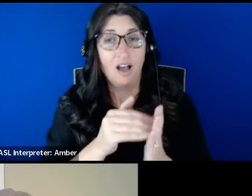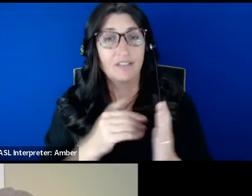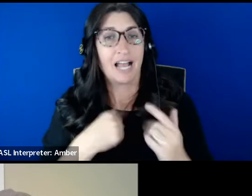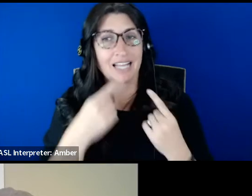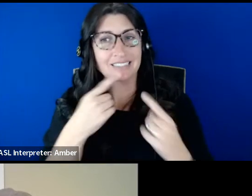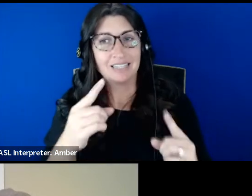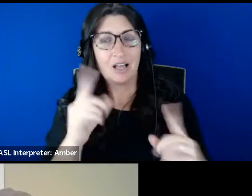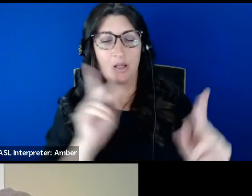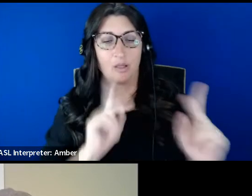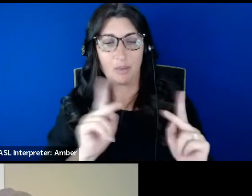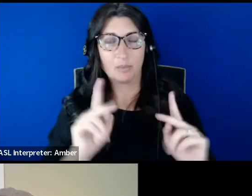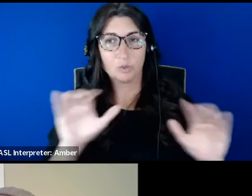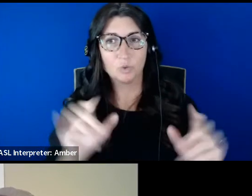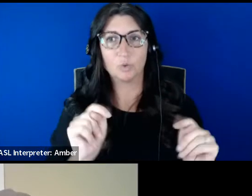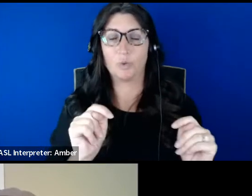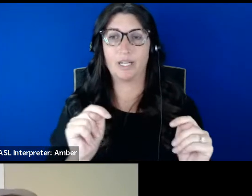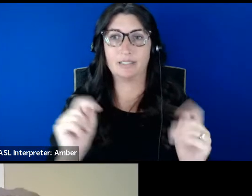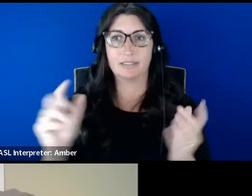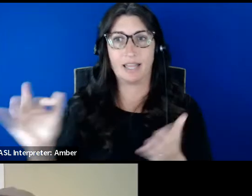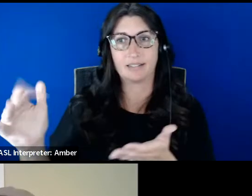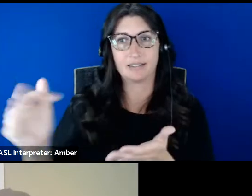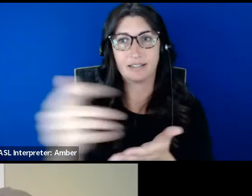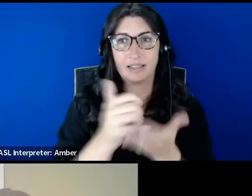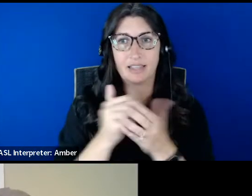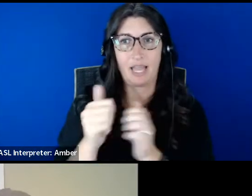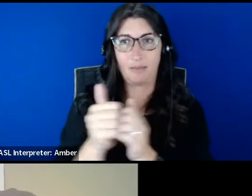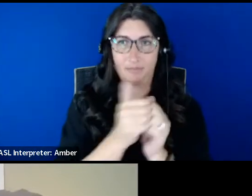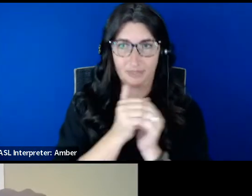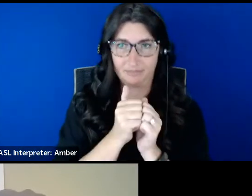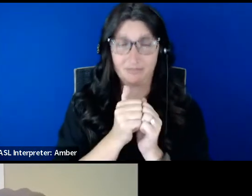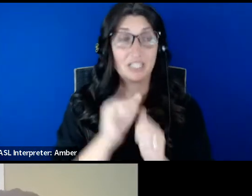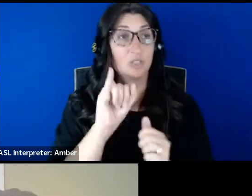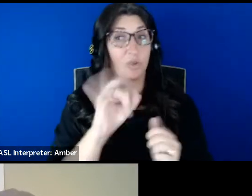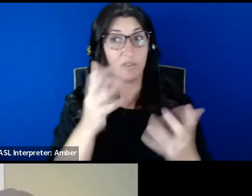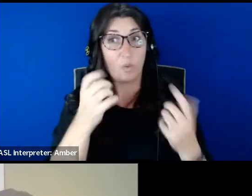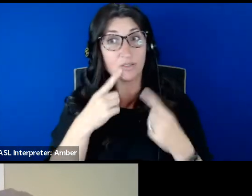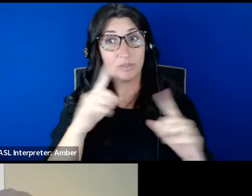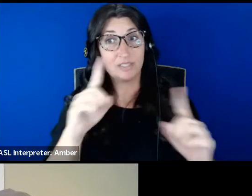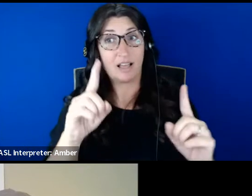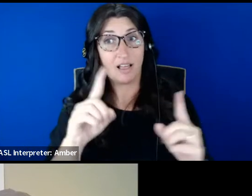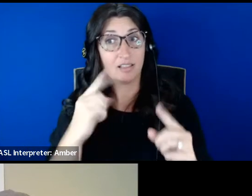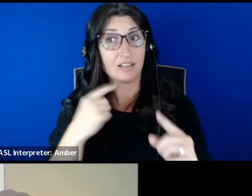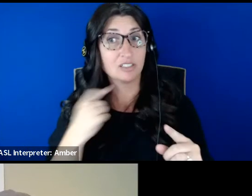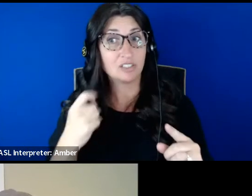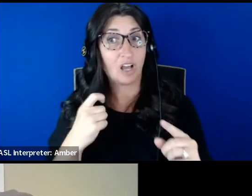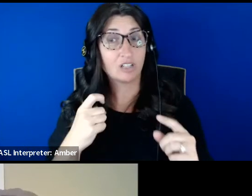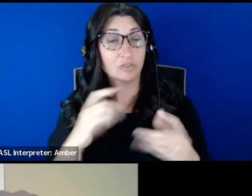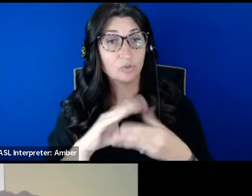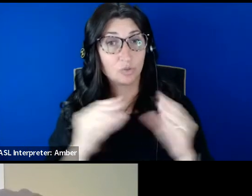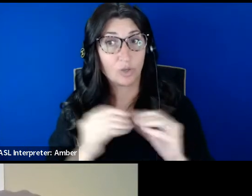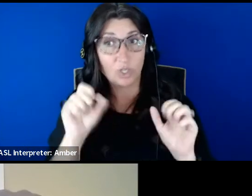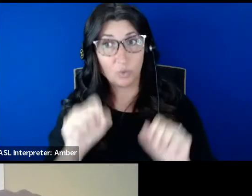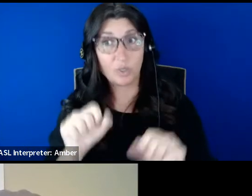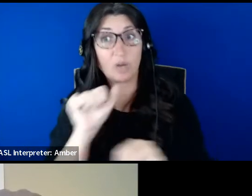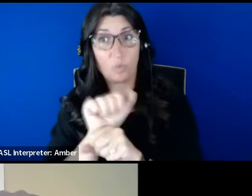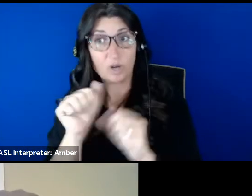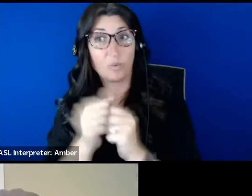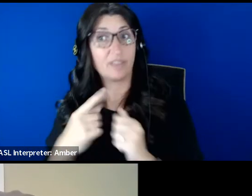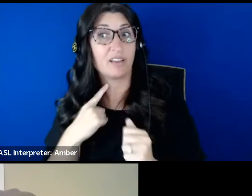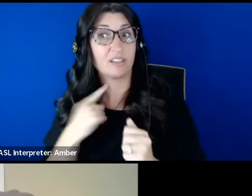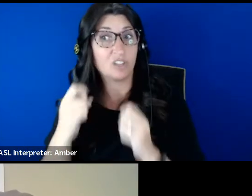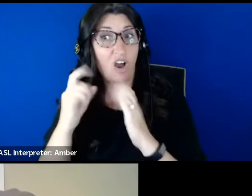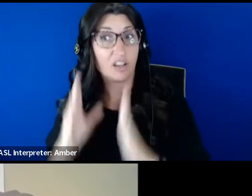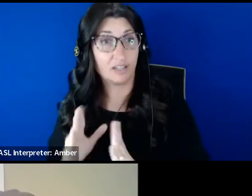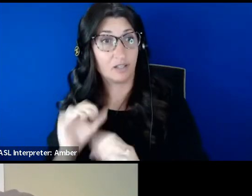a collaborative manner. For example, if you want to do a Tongan story, you can collaborate with a Tongan and work together on the story,